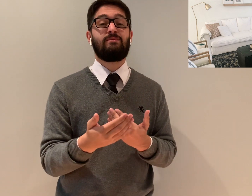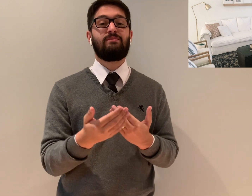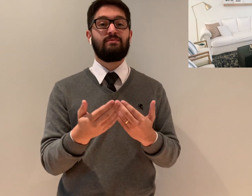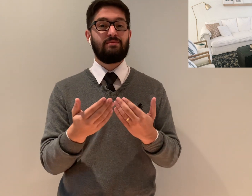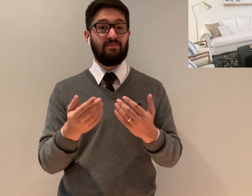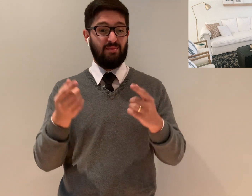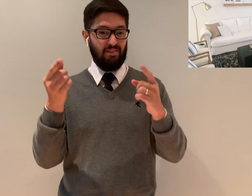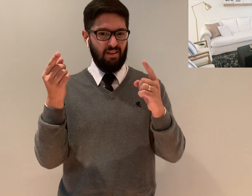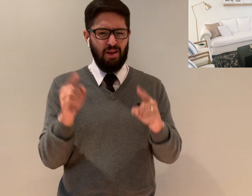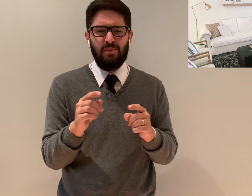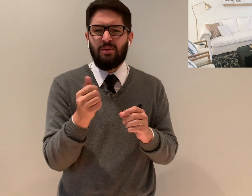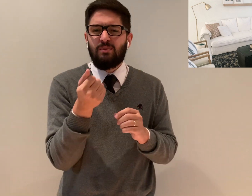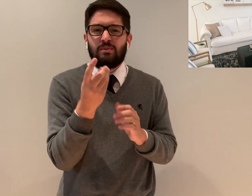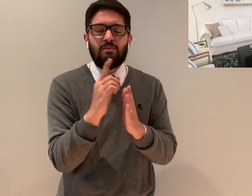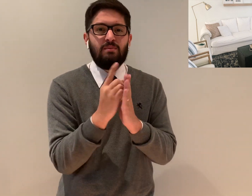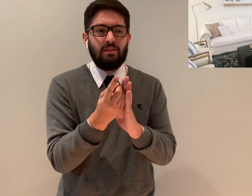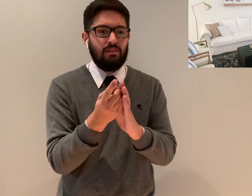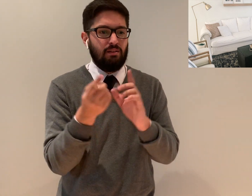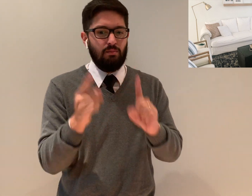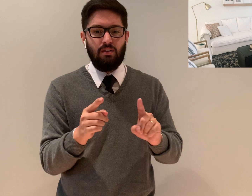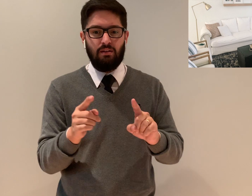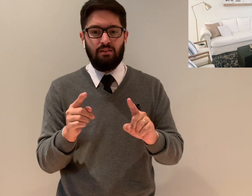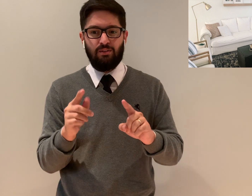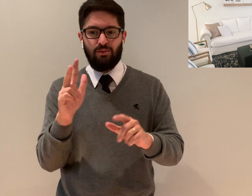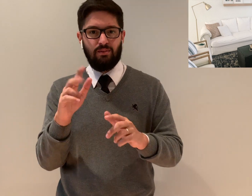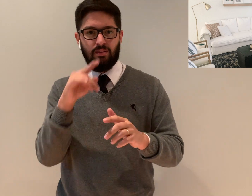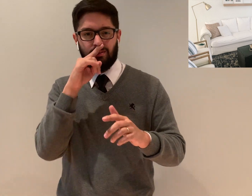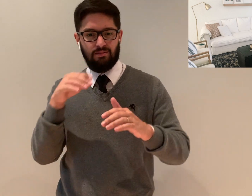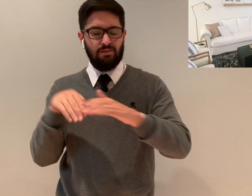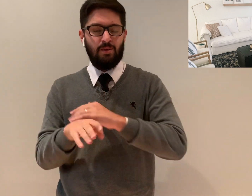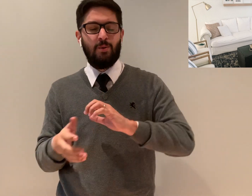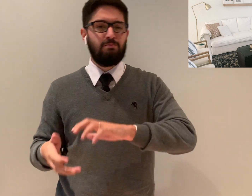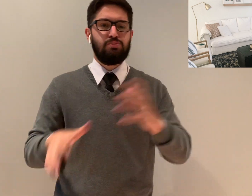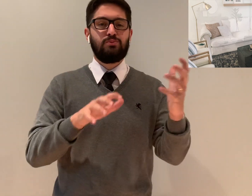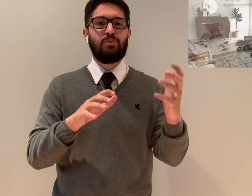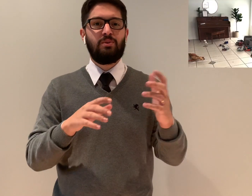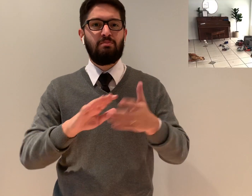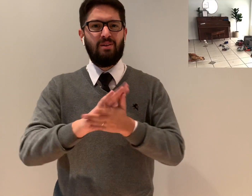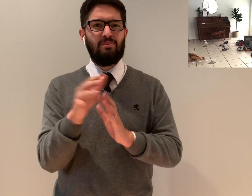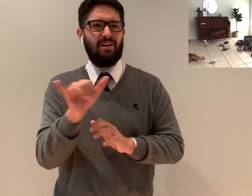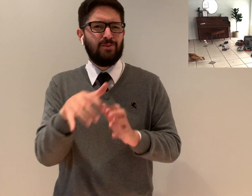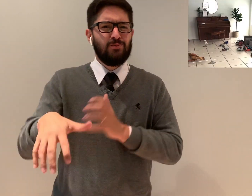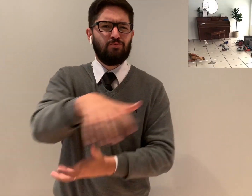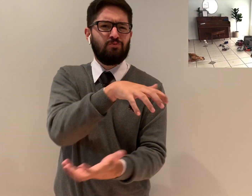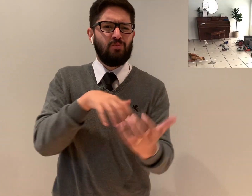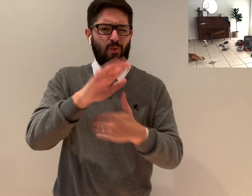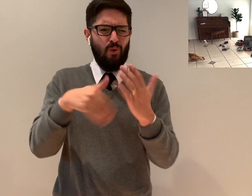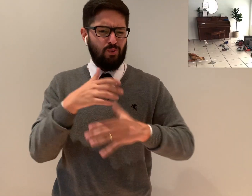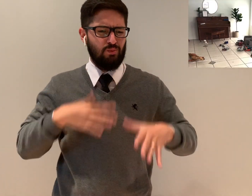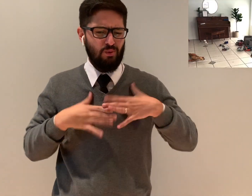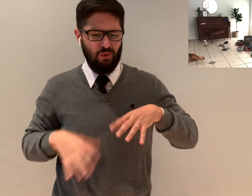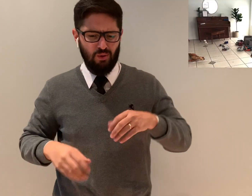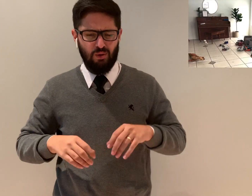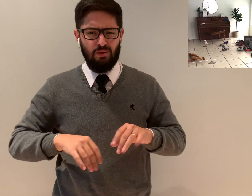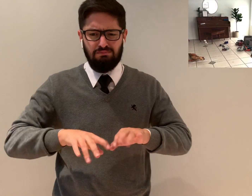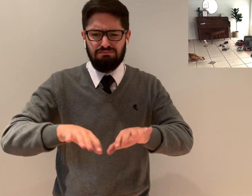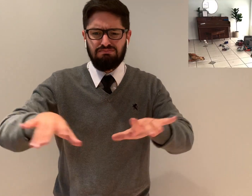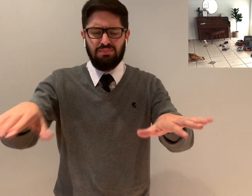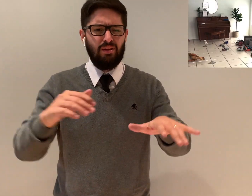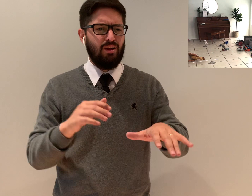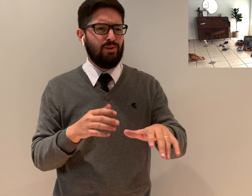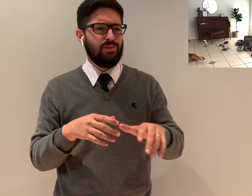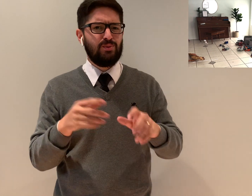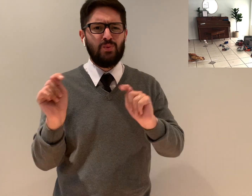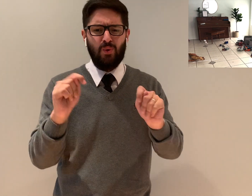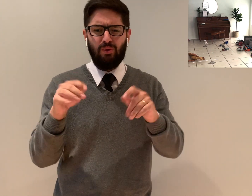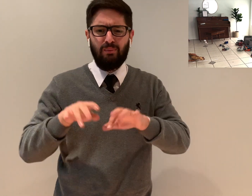room. And in just a matter of a minute, it becomes a disaster. It becomes a storm. All the clothes is on the floor.